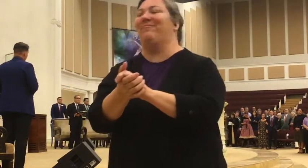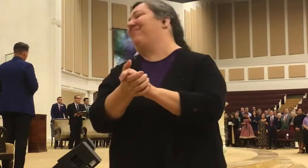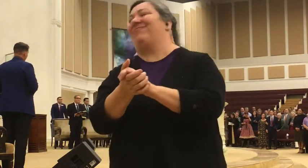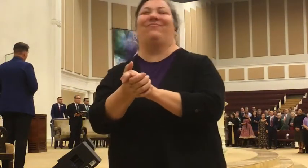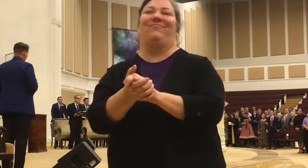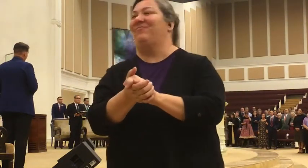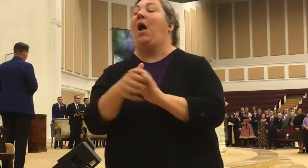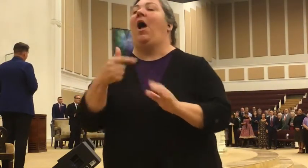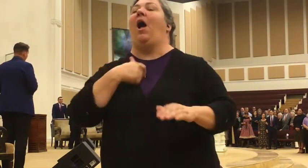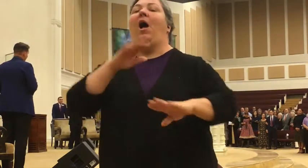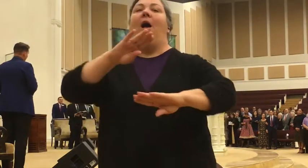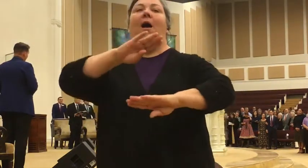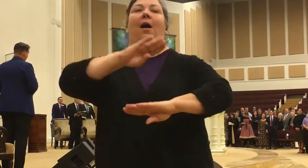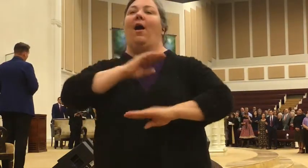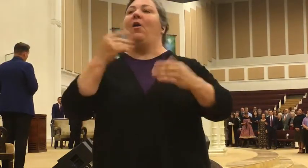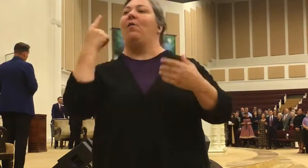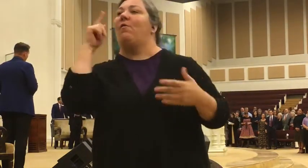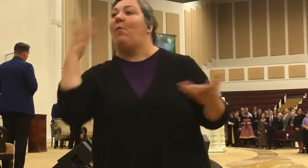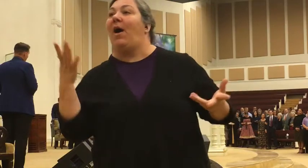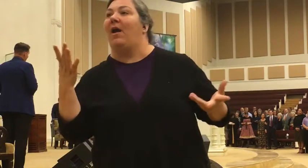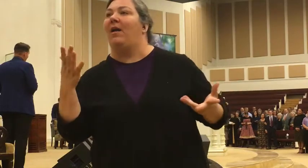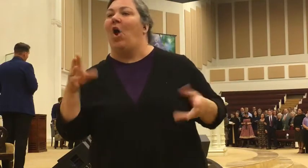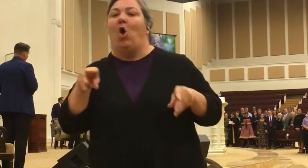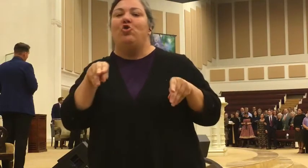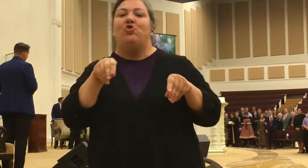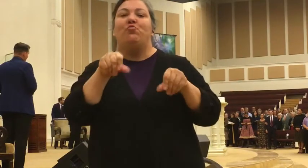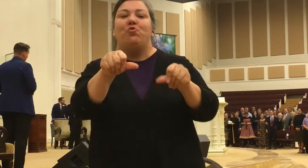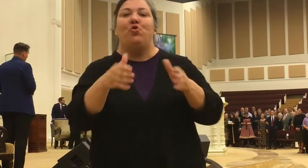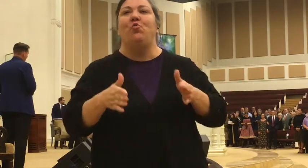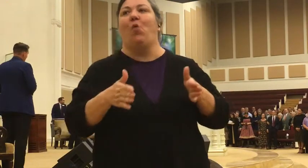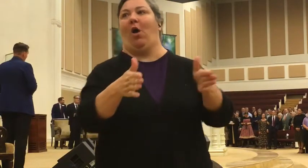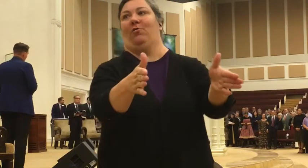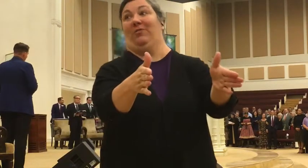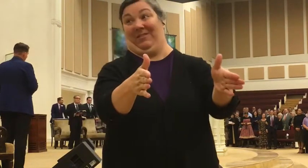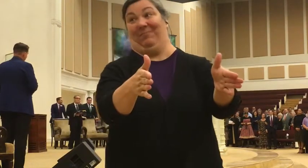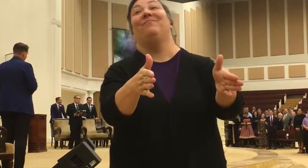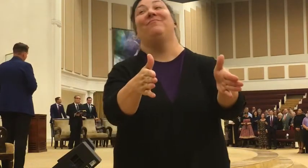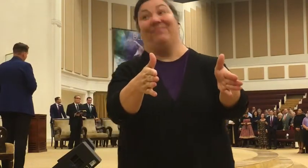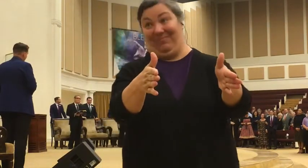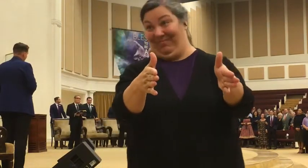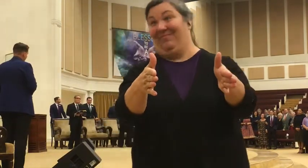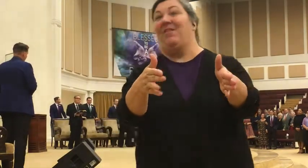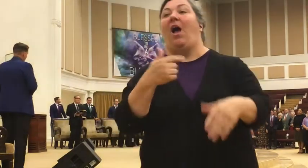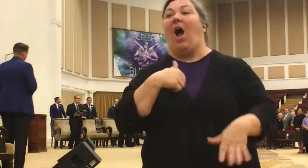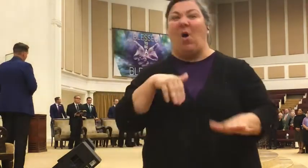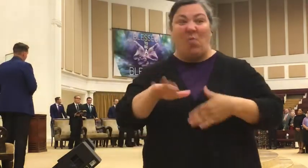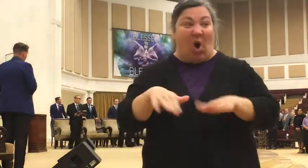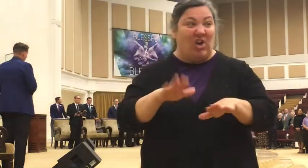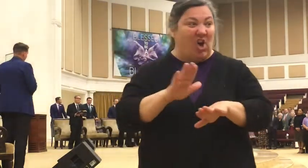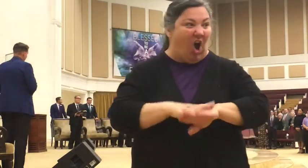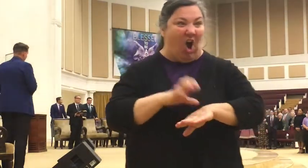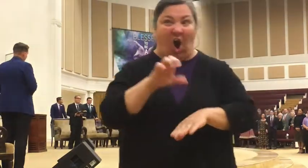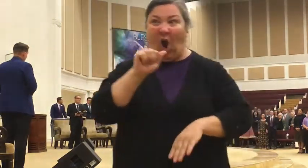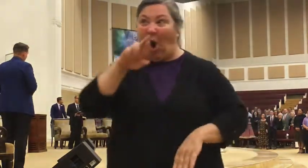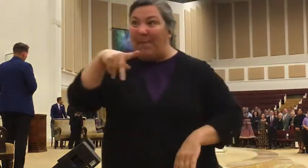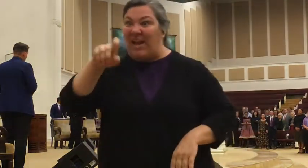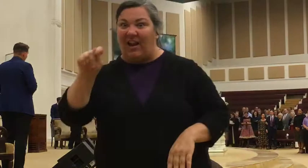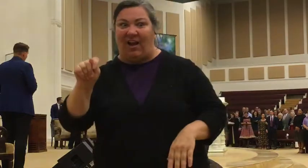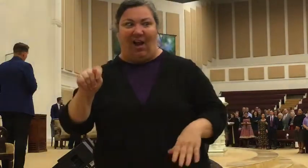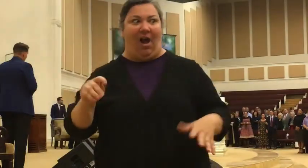highway. You take that for granted, I promise you. And I'm walking on carpet right now. This is like